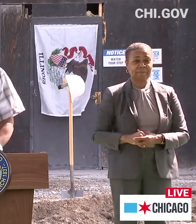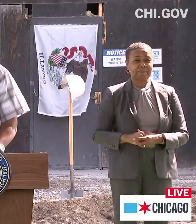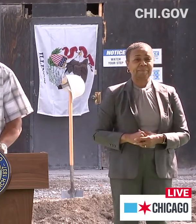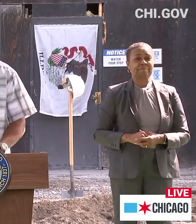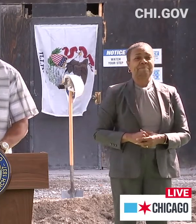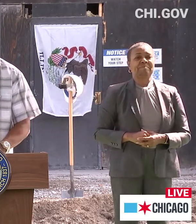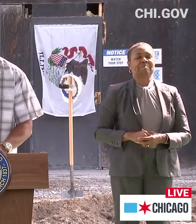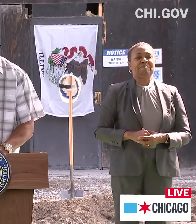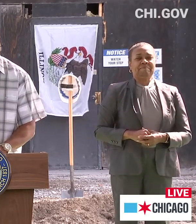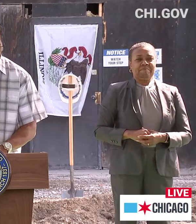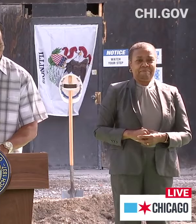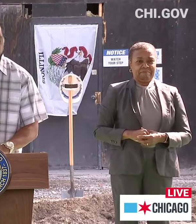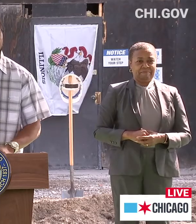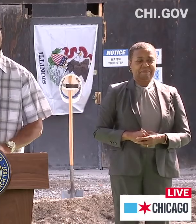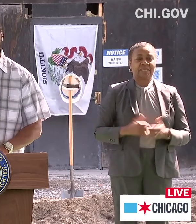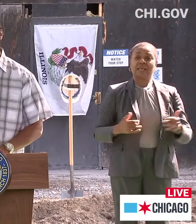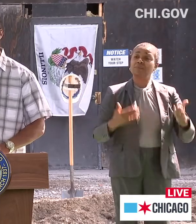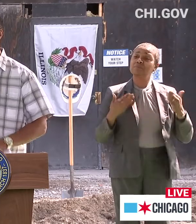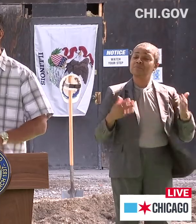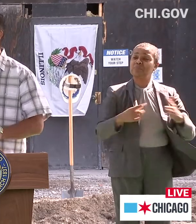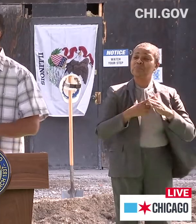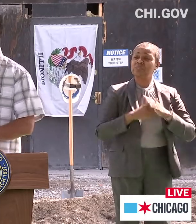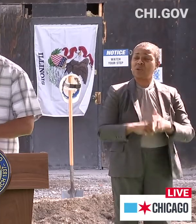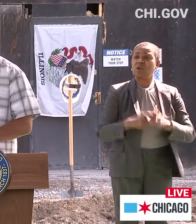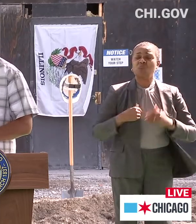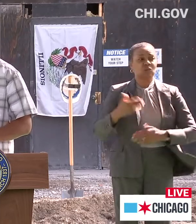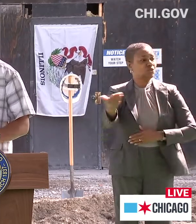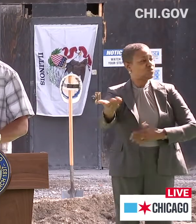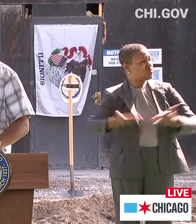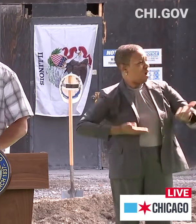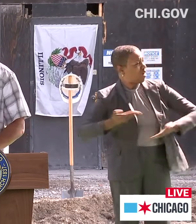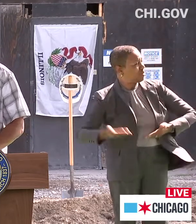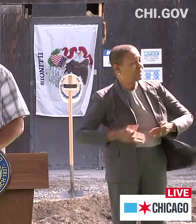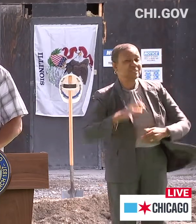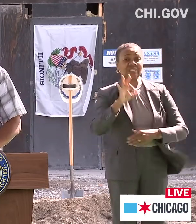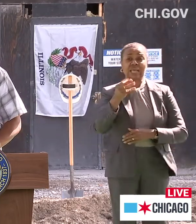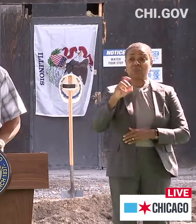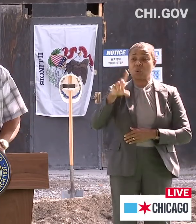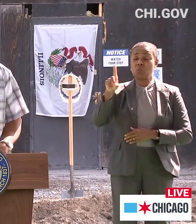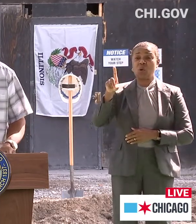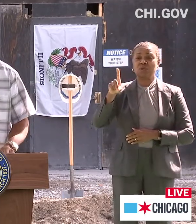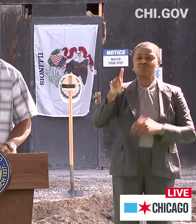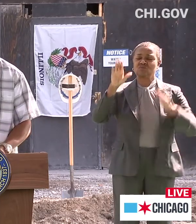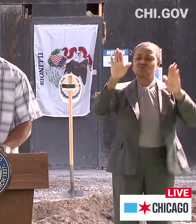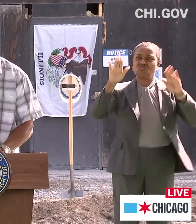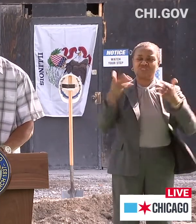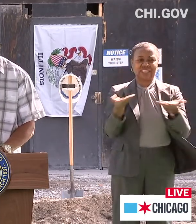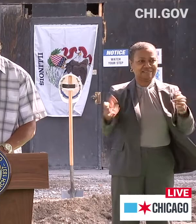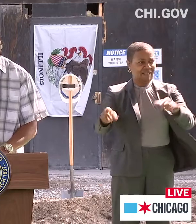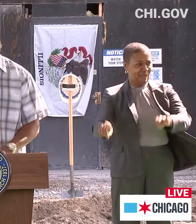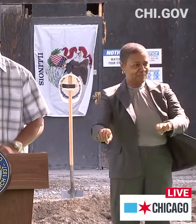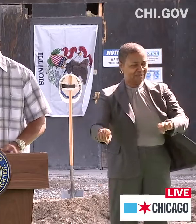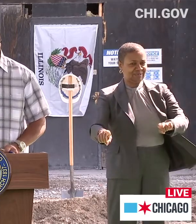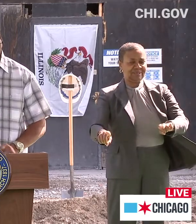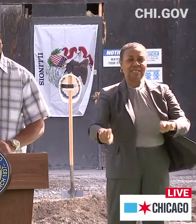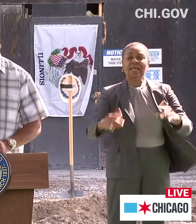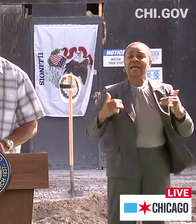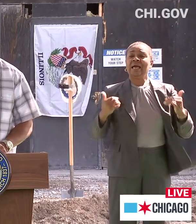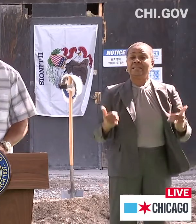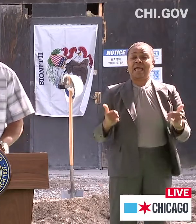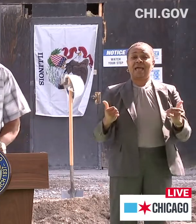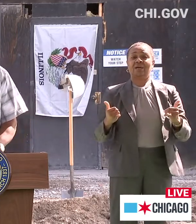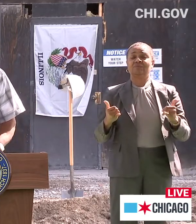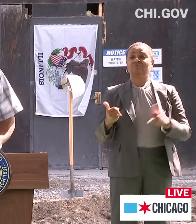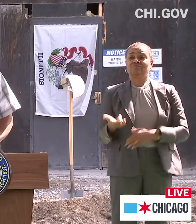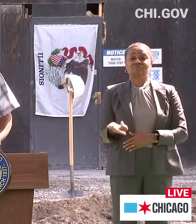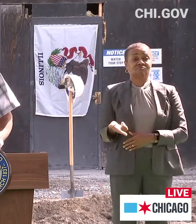All right, so we're gonna go ahead and get started, but I just wanted to welcome you all to the 9th Ward where great things are happening. And we're gonna turn our